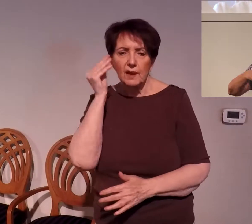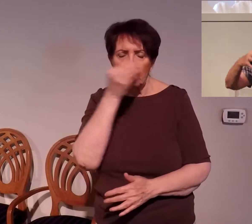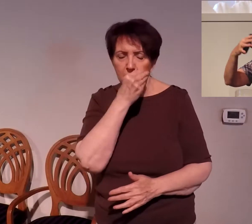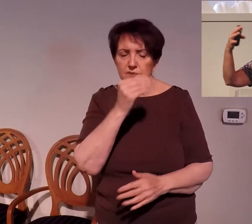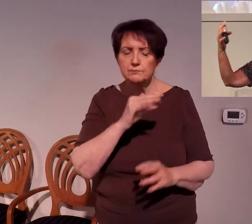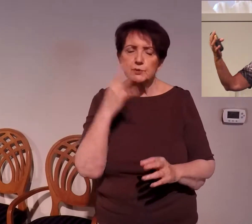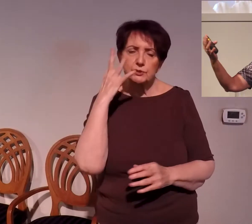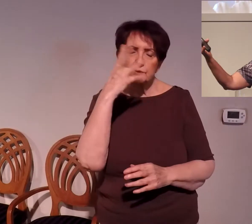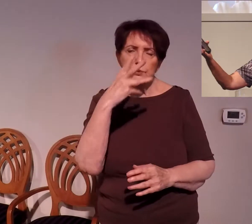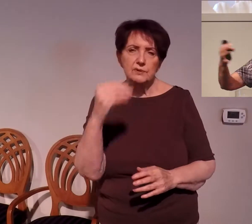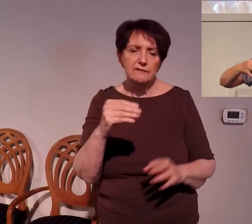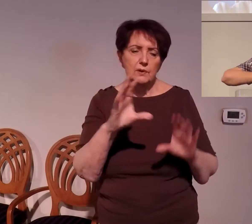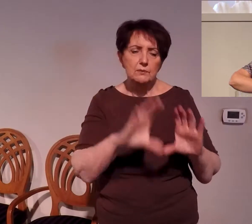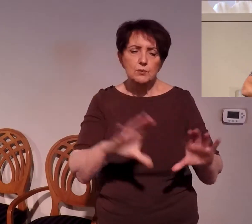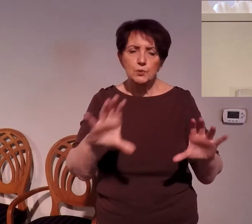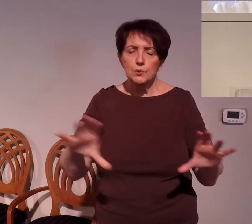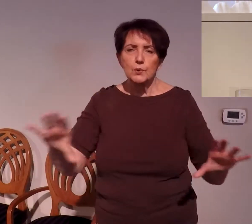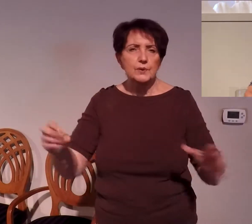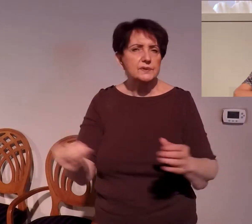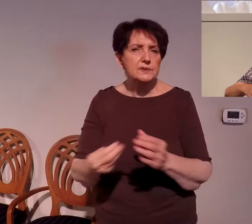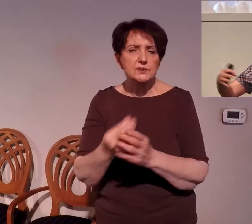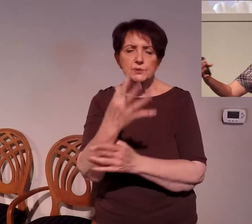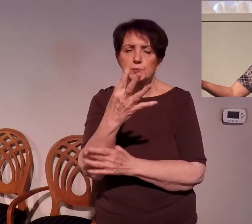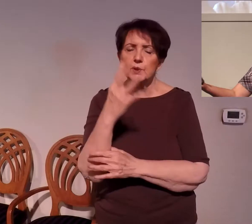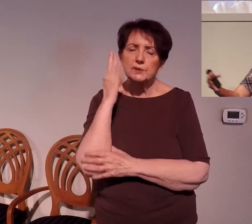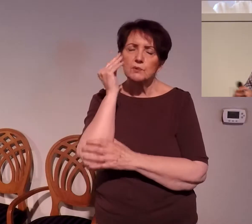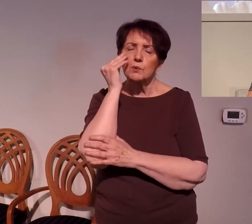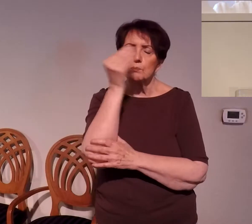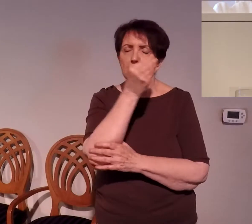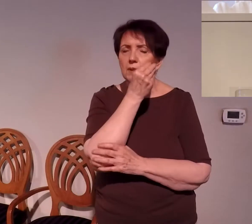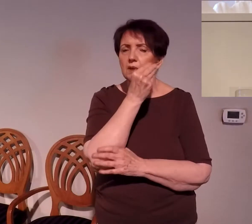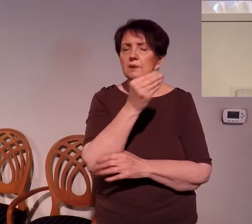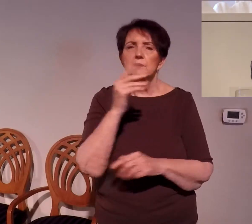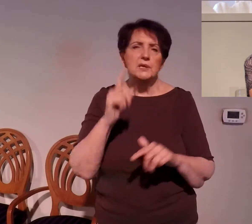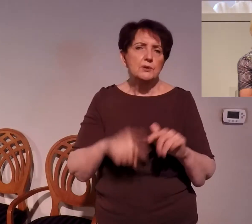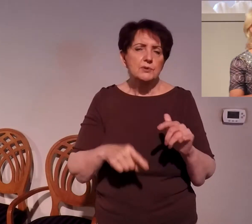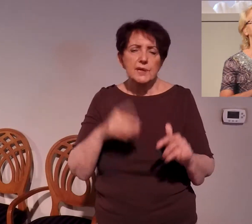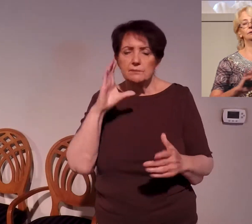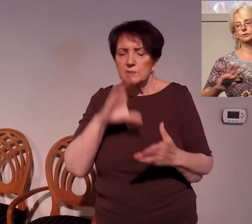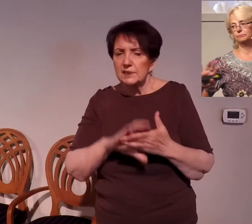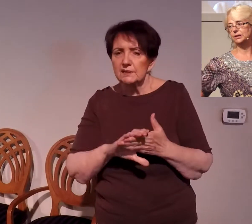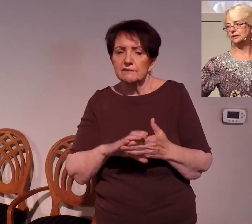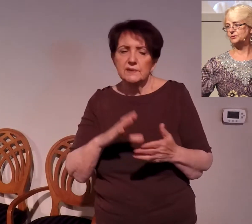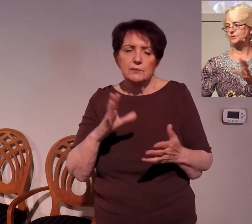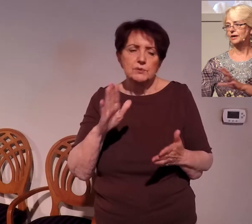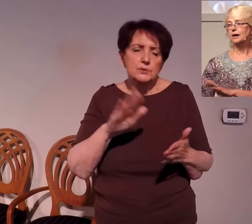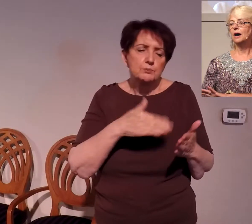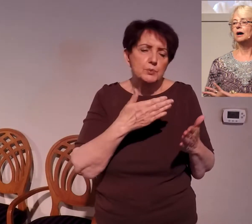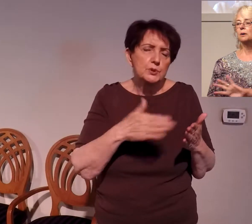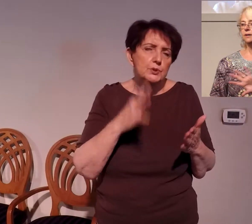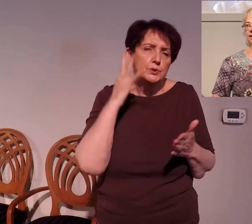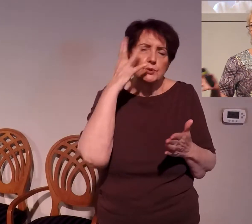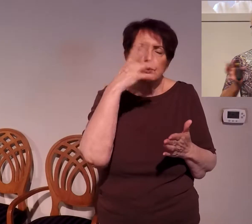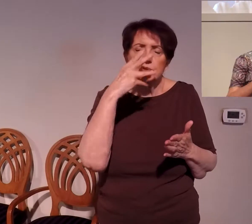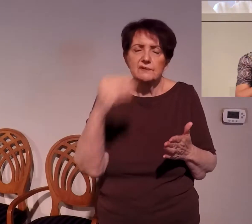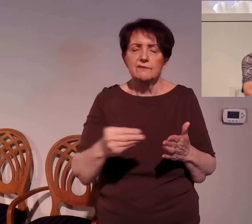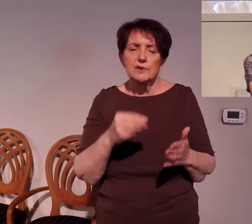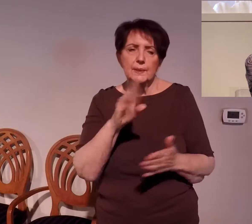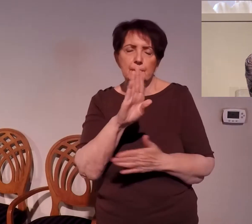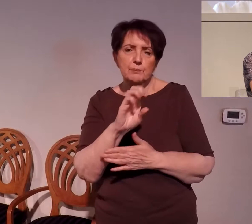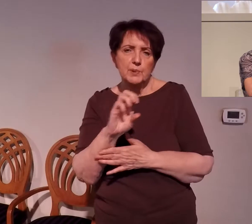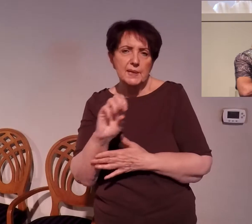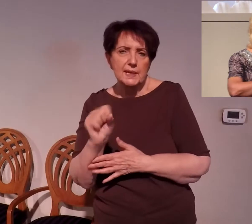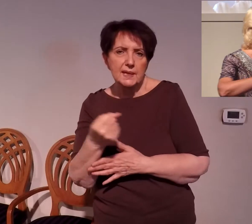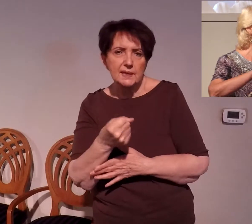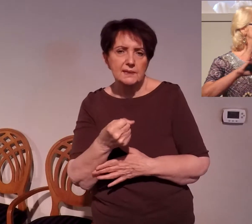spring, when those things were blooming like you can't believe, they were humming with bees. Humming and